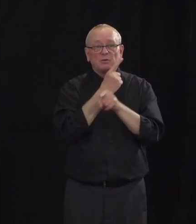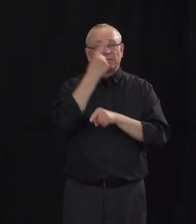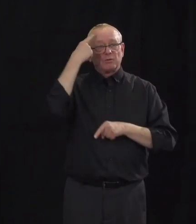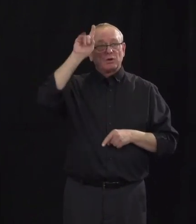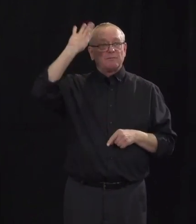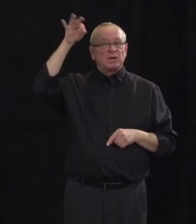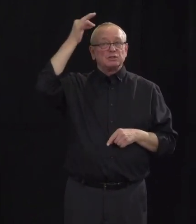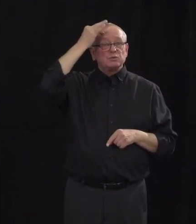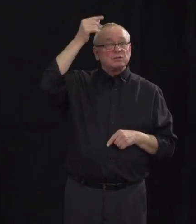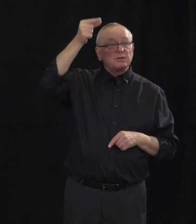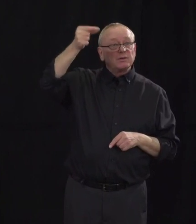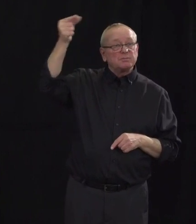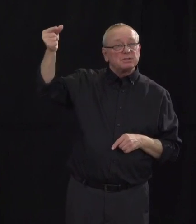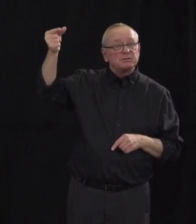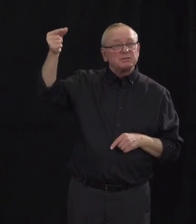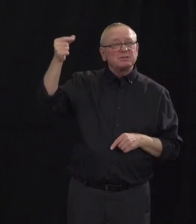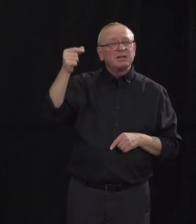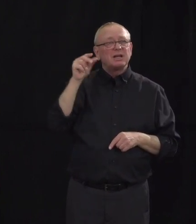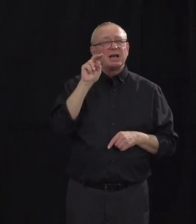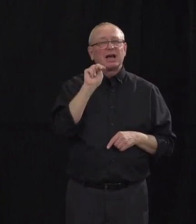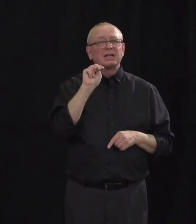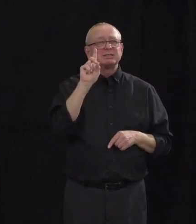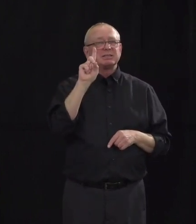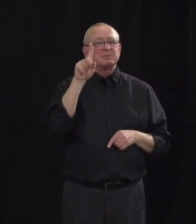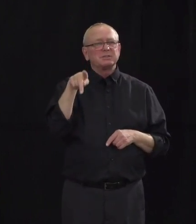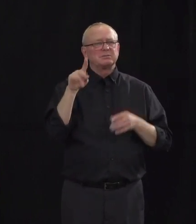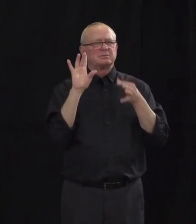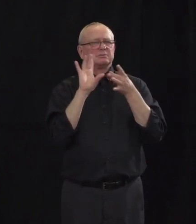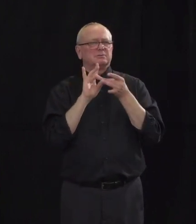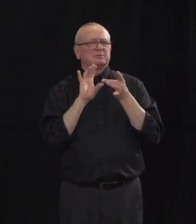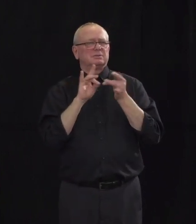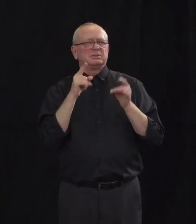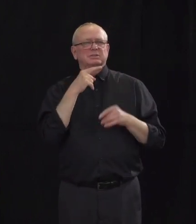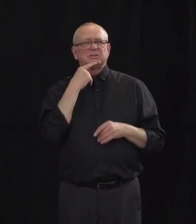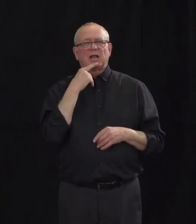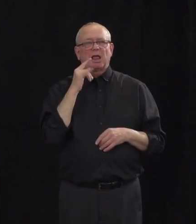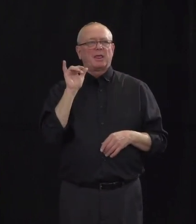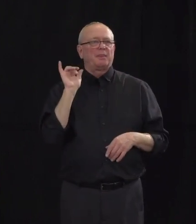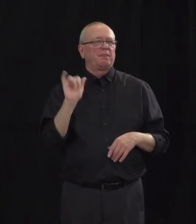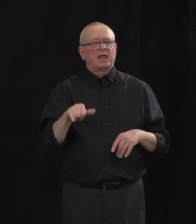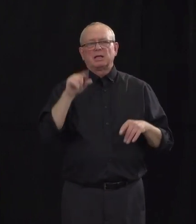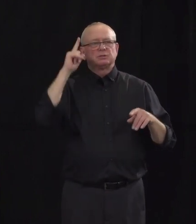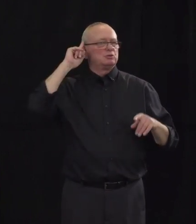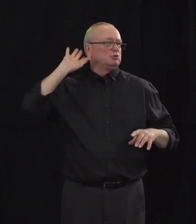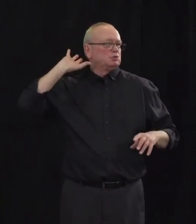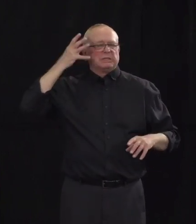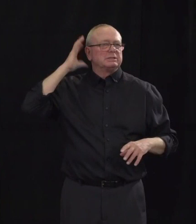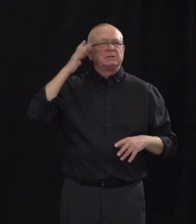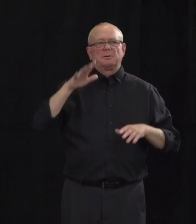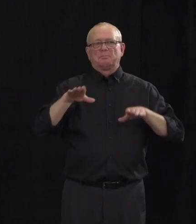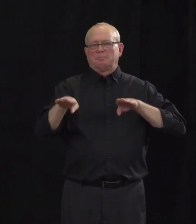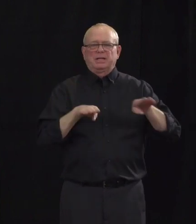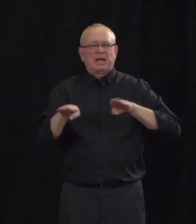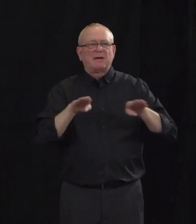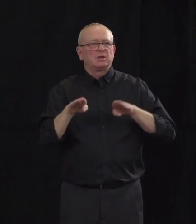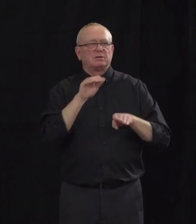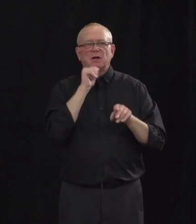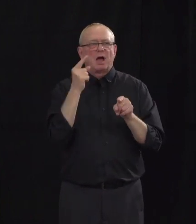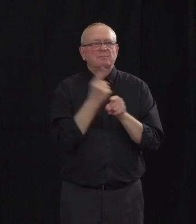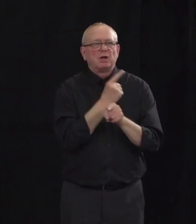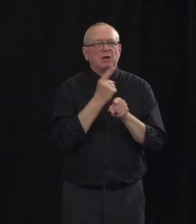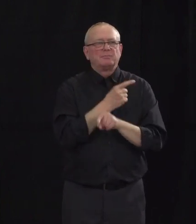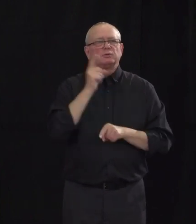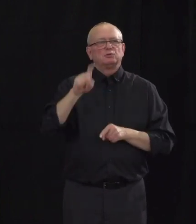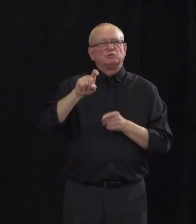NDP that this is a pattern of erratic, unfocused behavior and that the minister needs to be dismissed at this